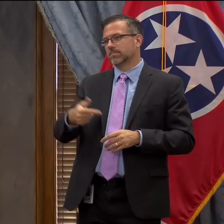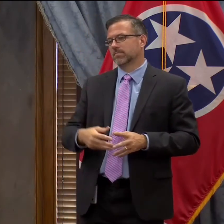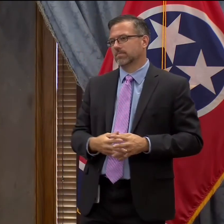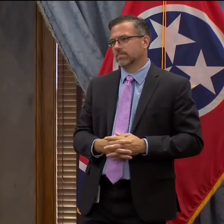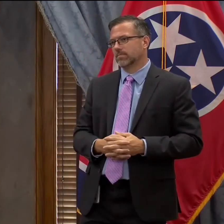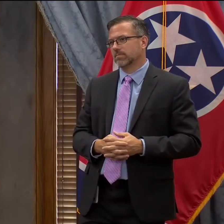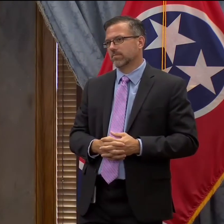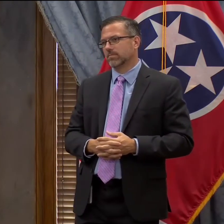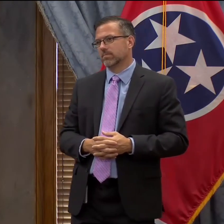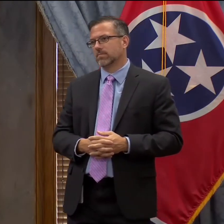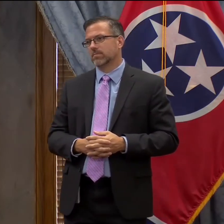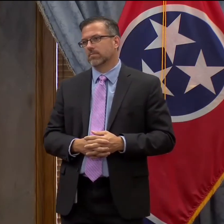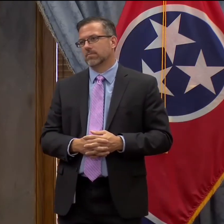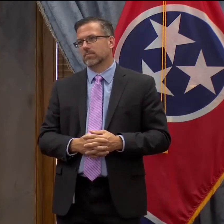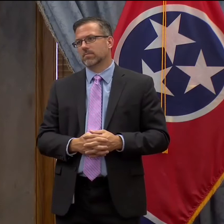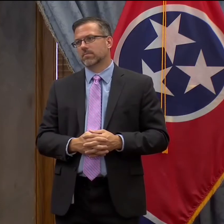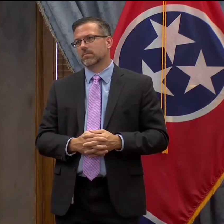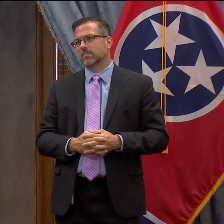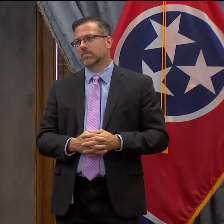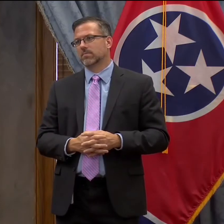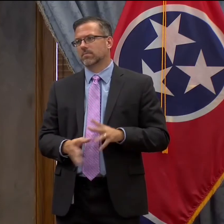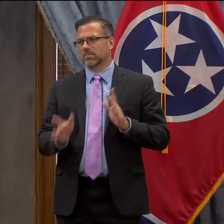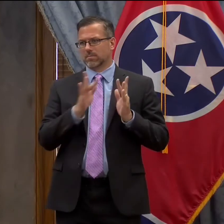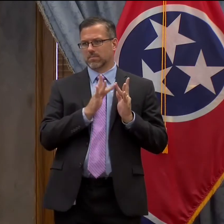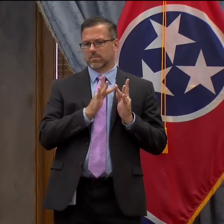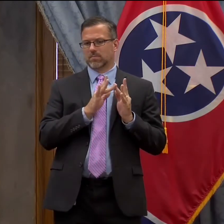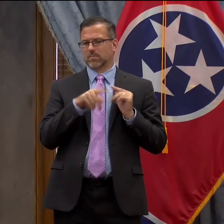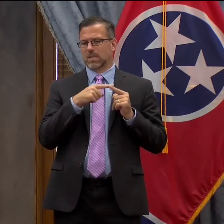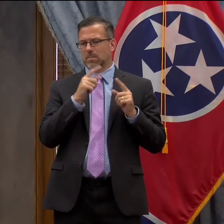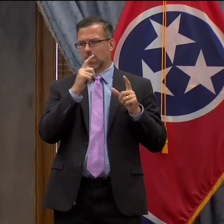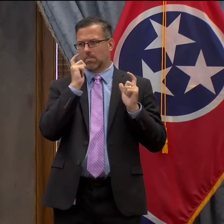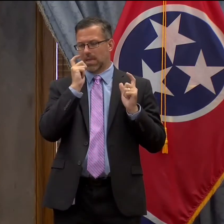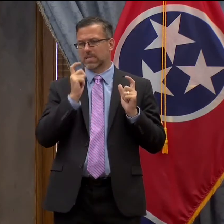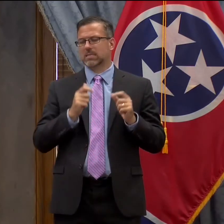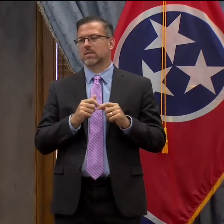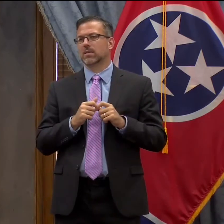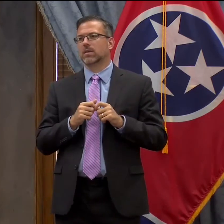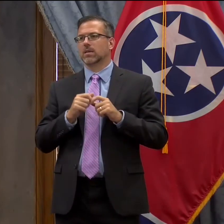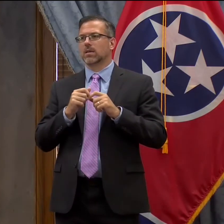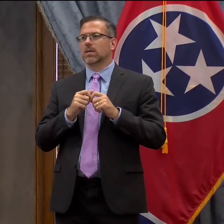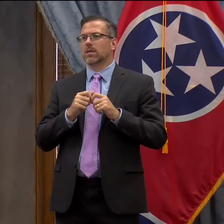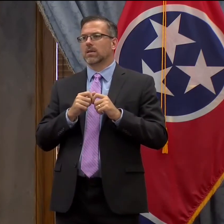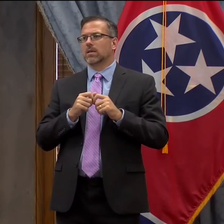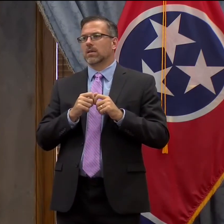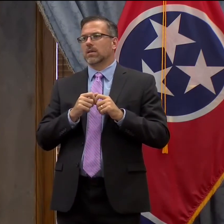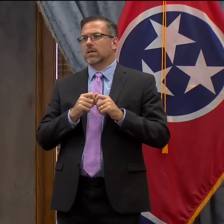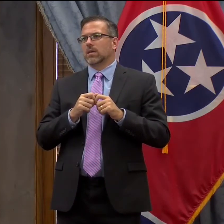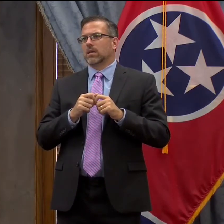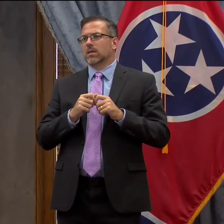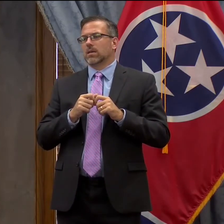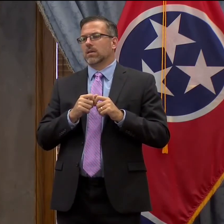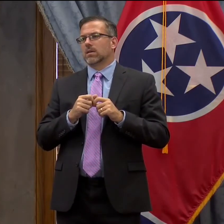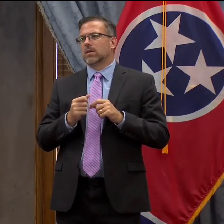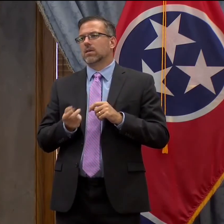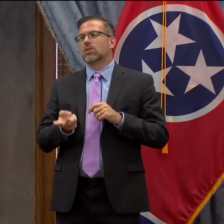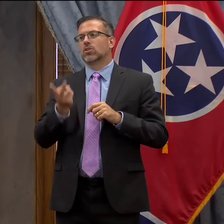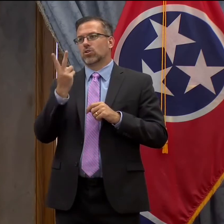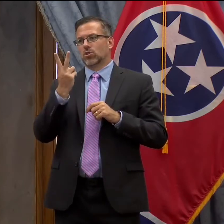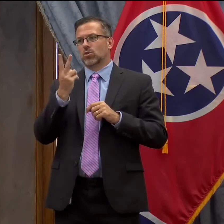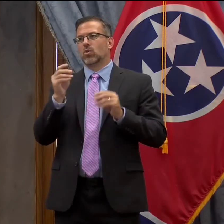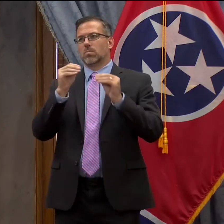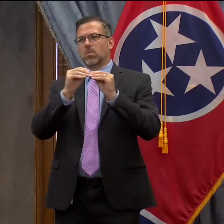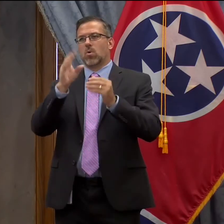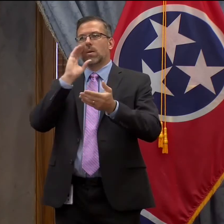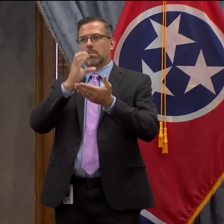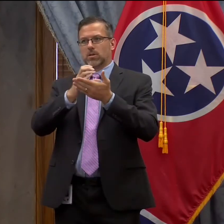Governor, I have to follow up on the question about masks. Since we last talked, there have been two additional photos that have emerged of